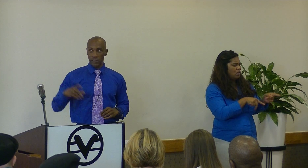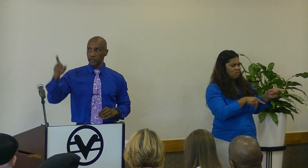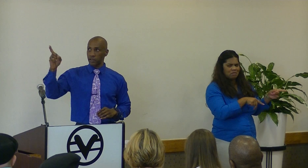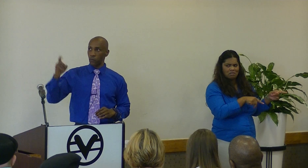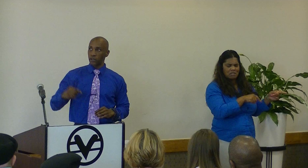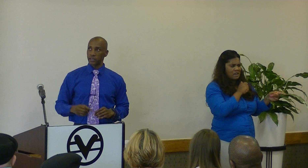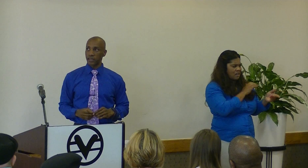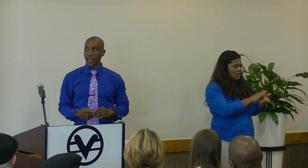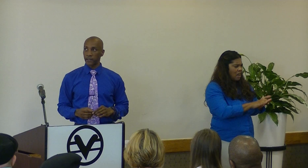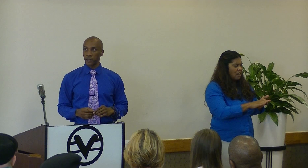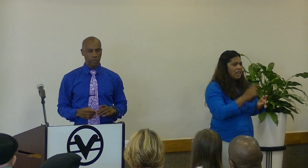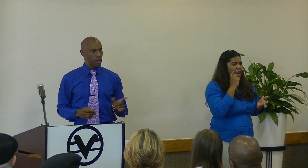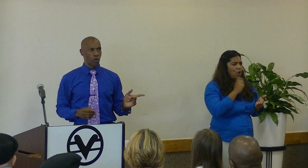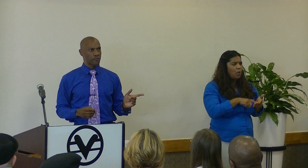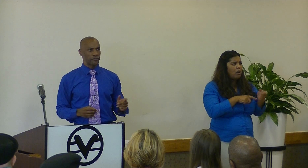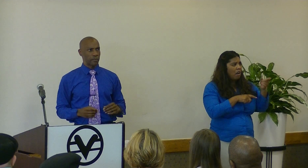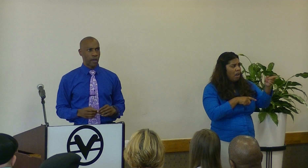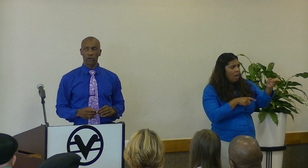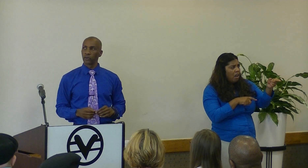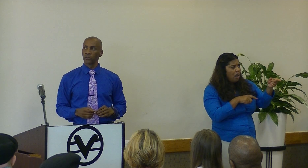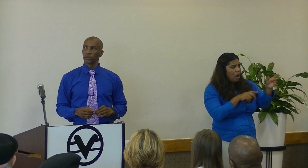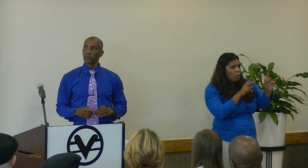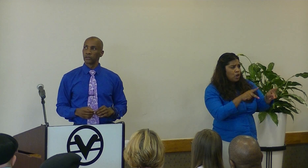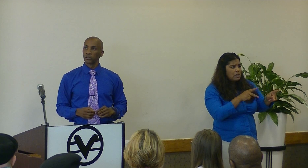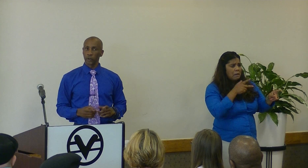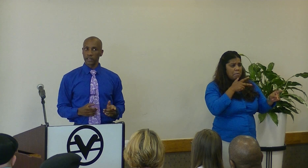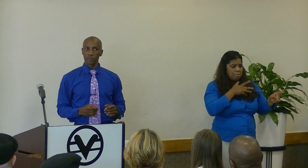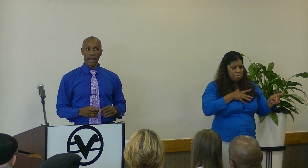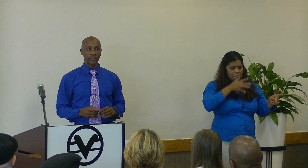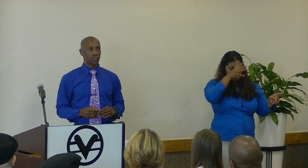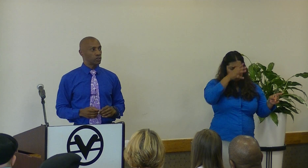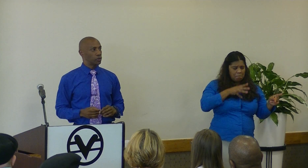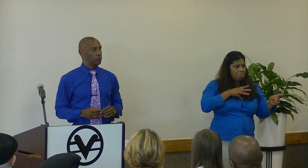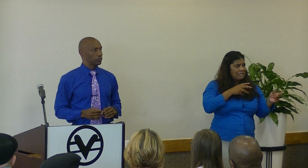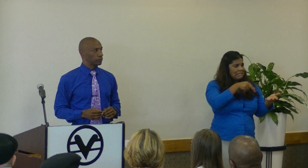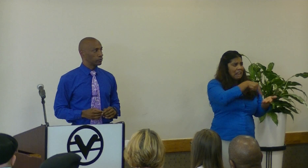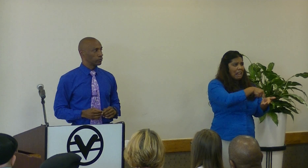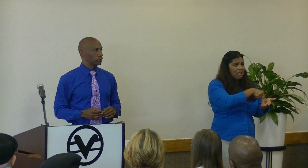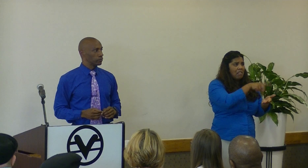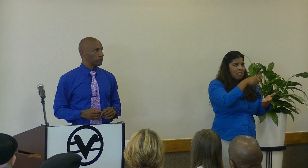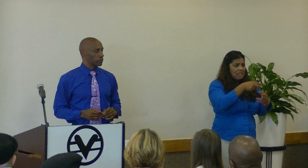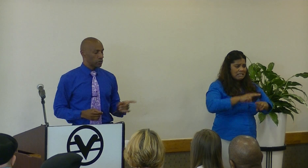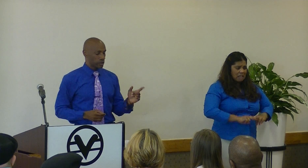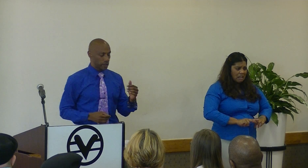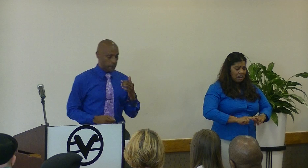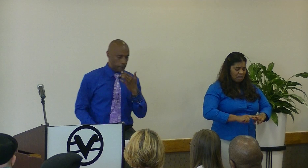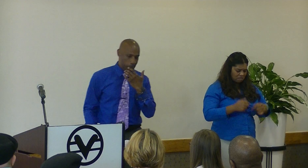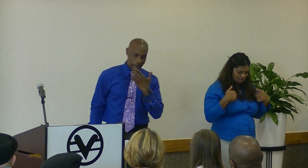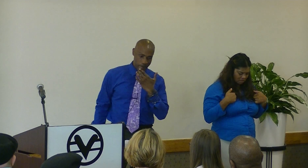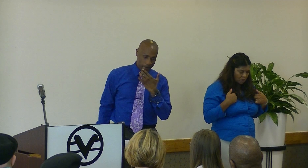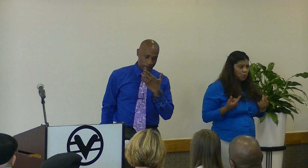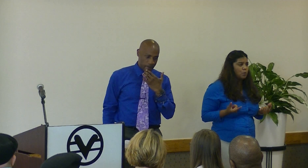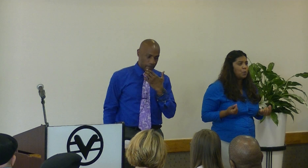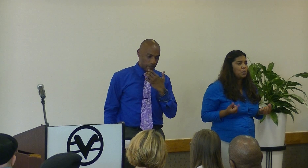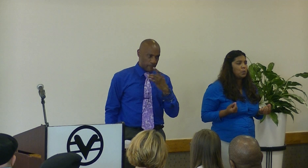empty seats and someone standing, male or female. What is mine to do? There's I